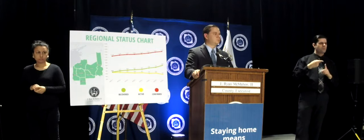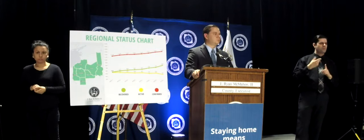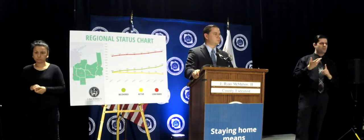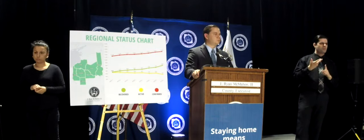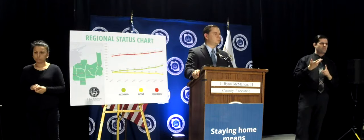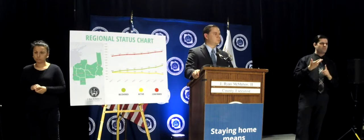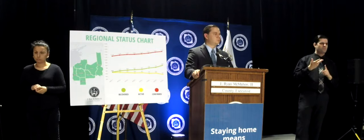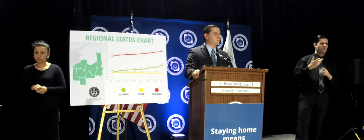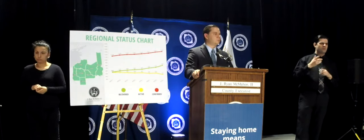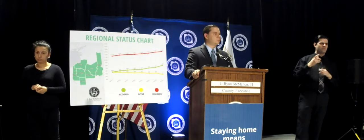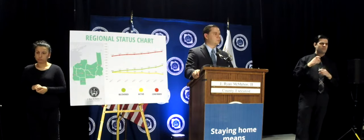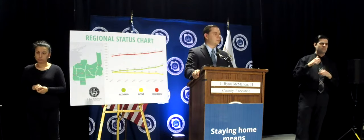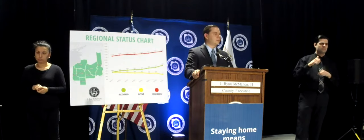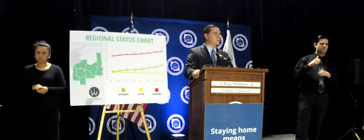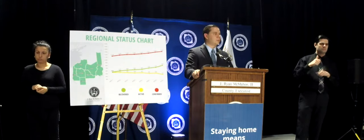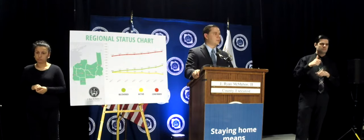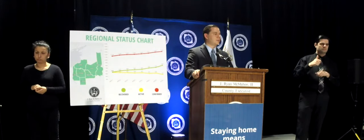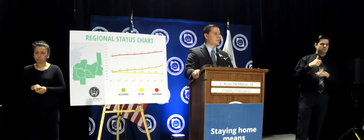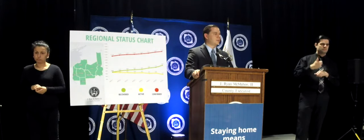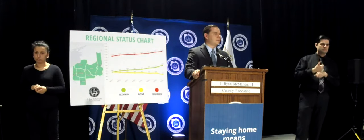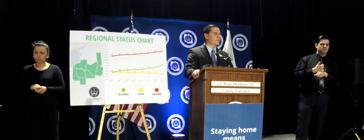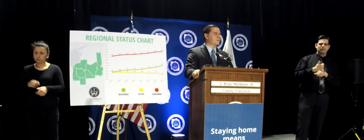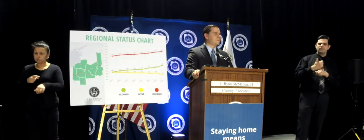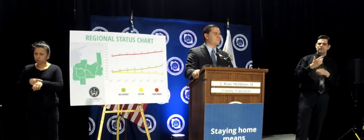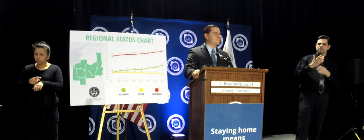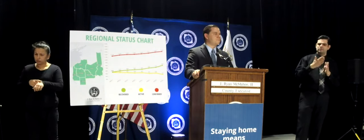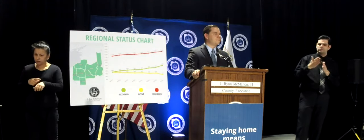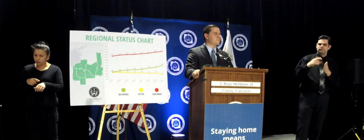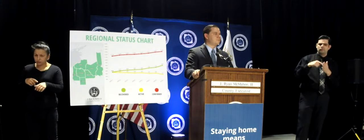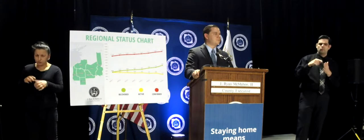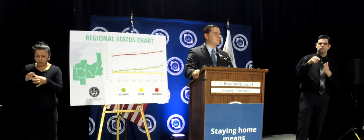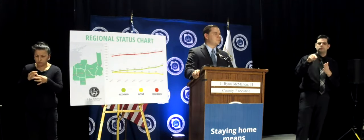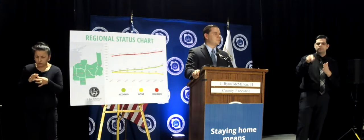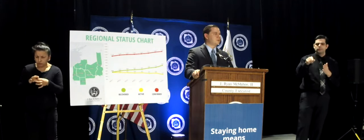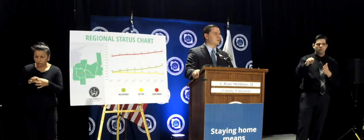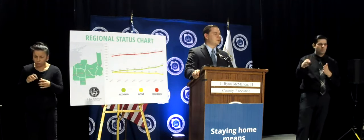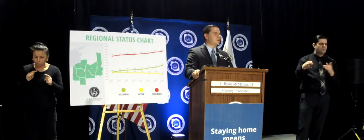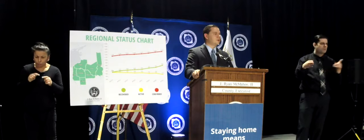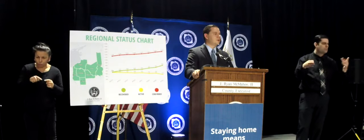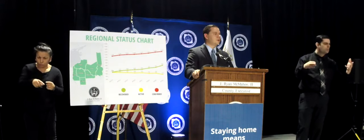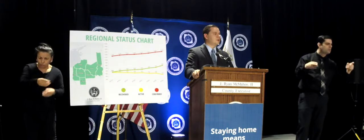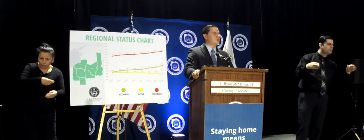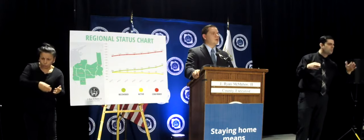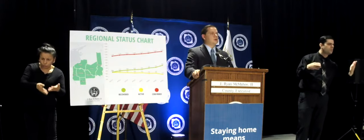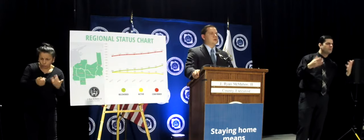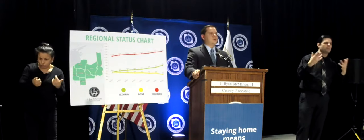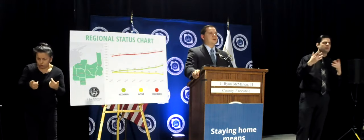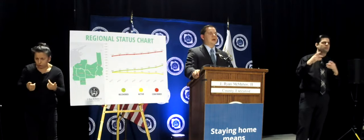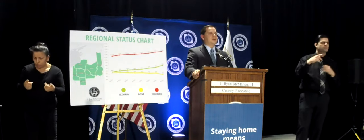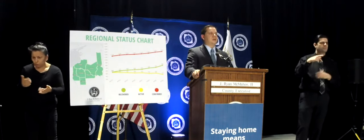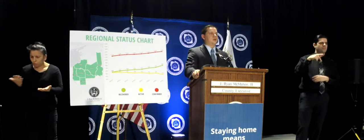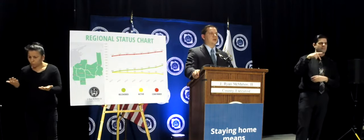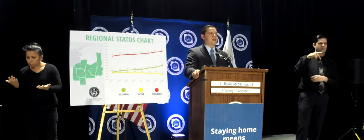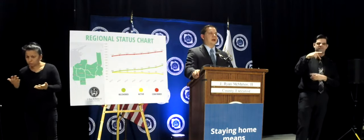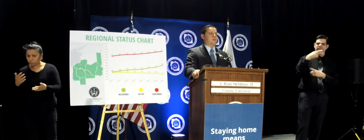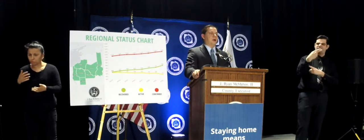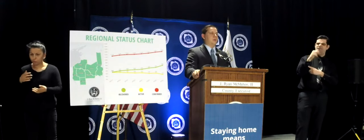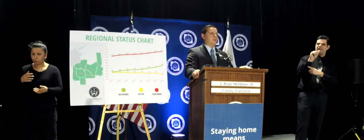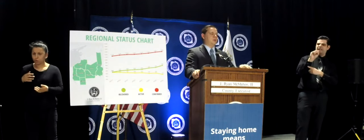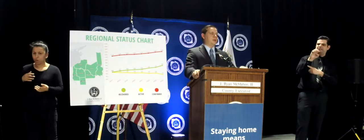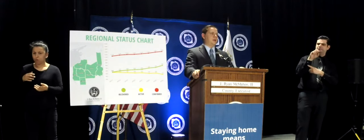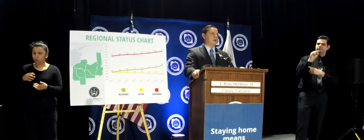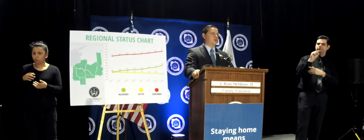that some things would open first. How many different phases have you all kind of envisioned? Yeah, I think you're looking